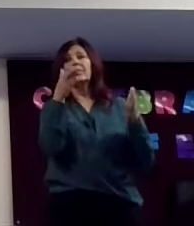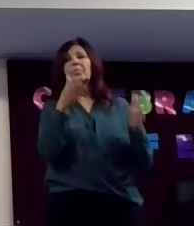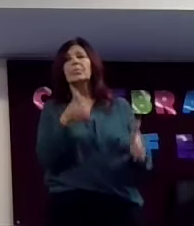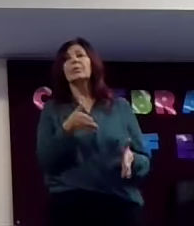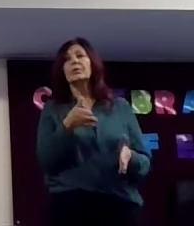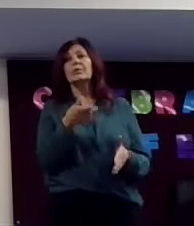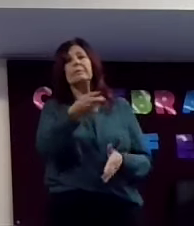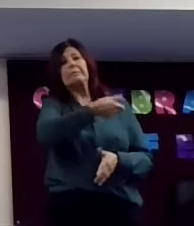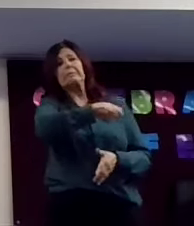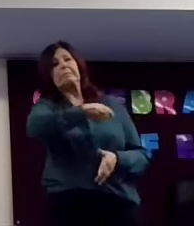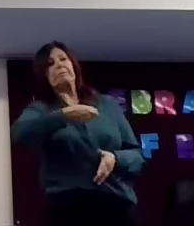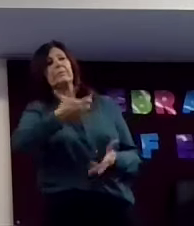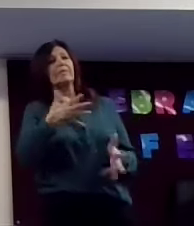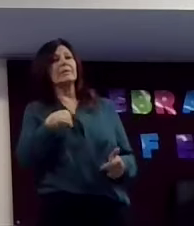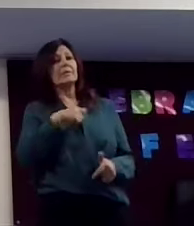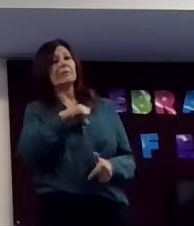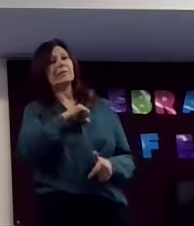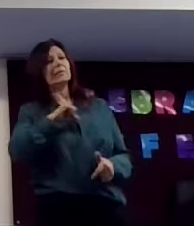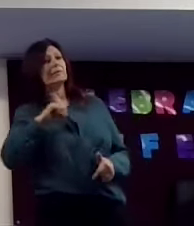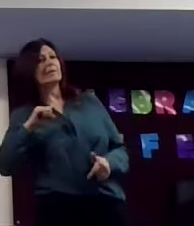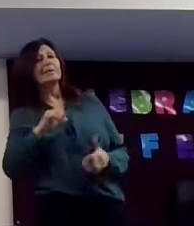hook over here